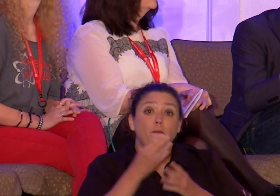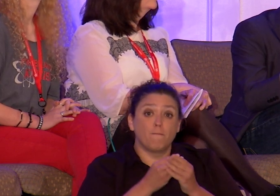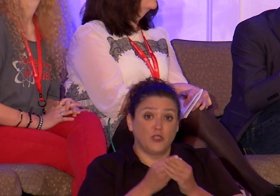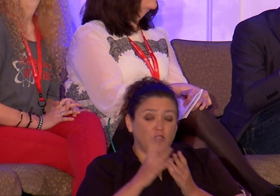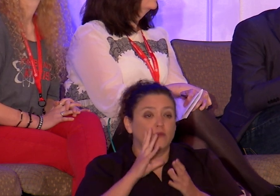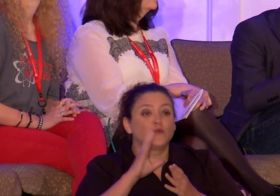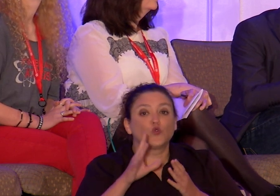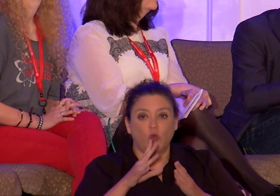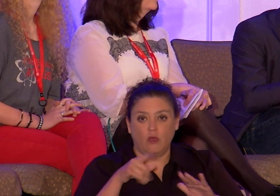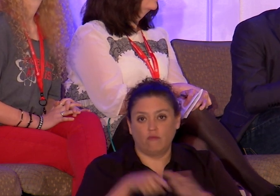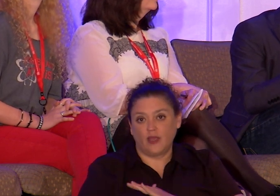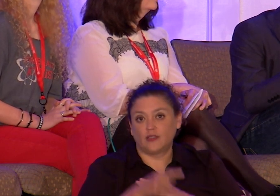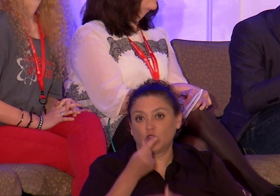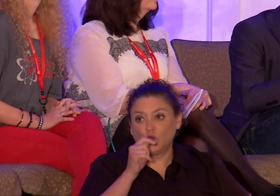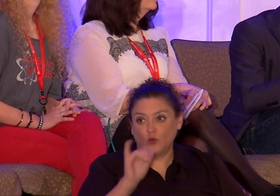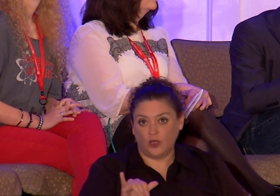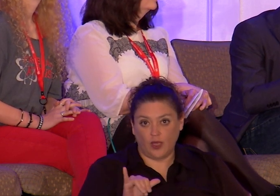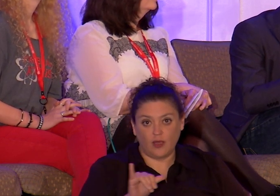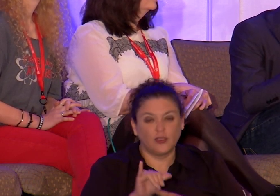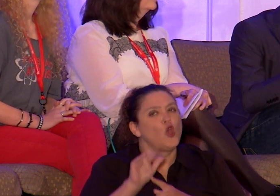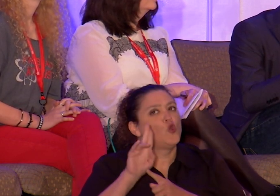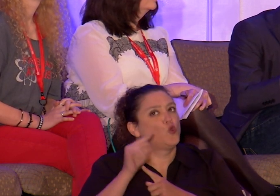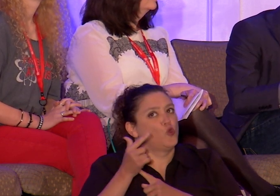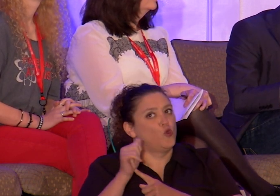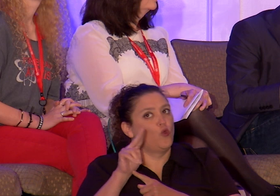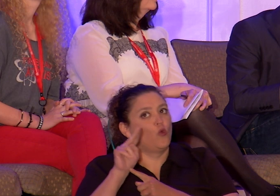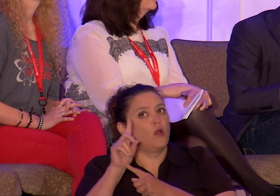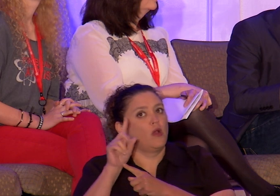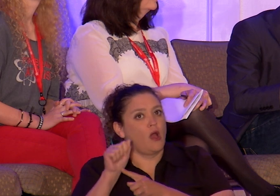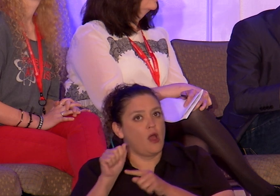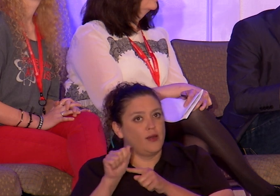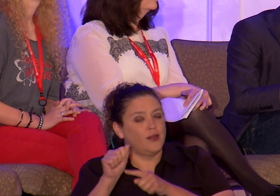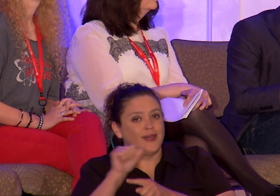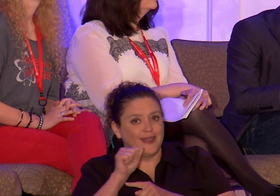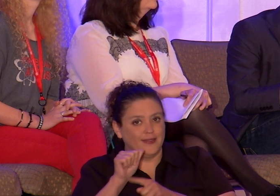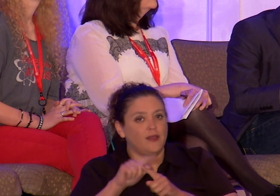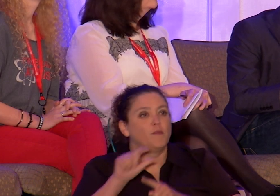are Muslim dominated, except one, which is Uganda, Christian dominated.